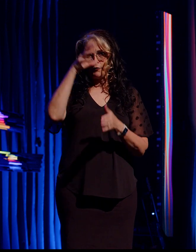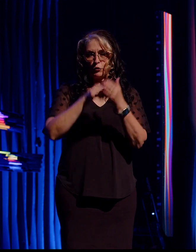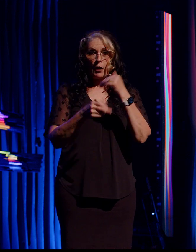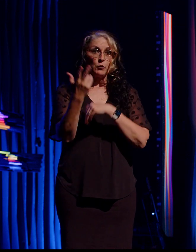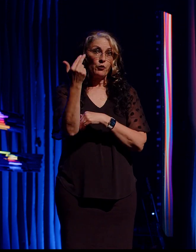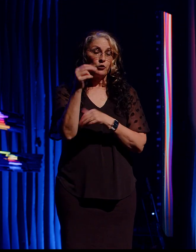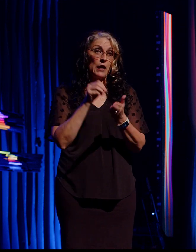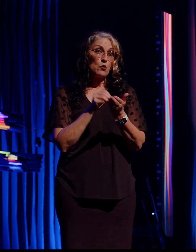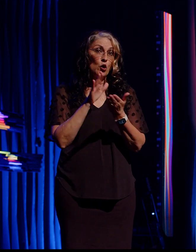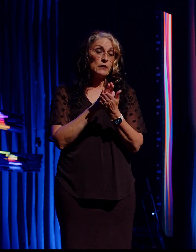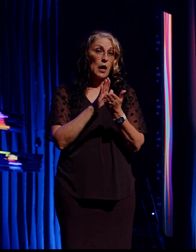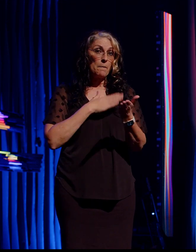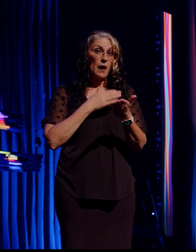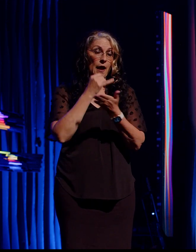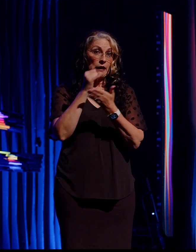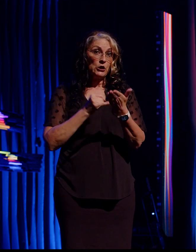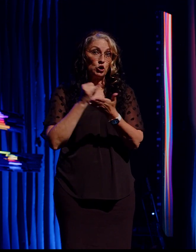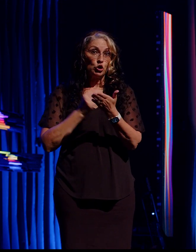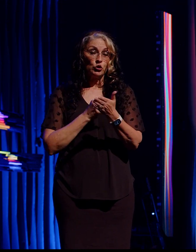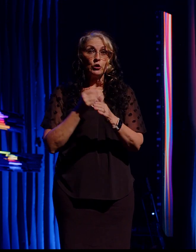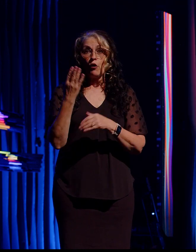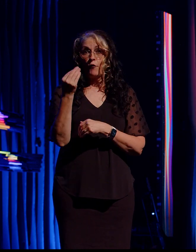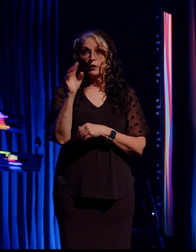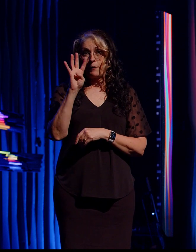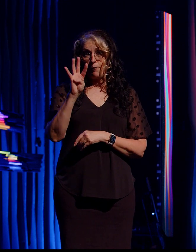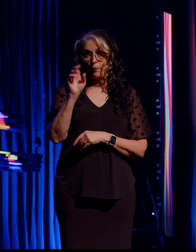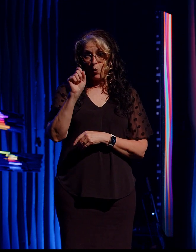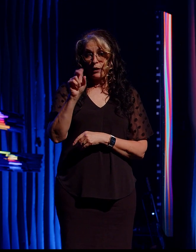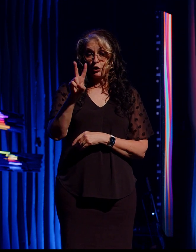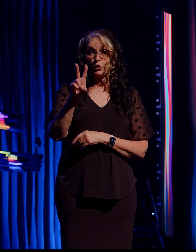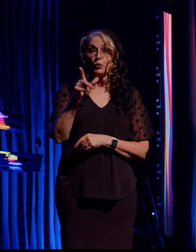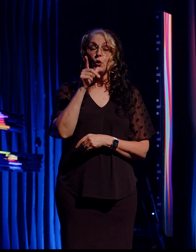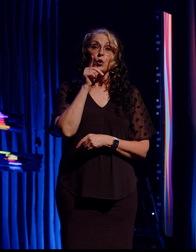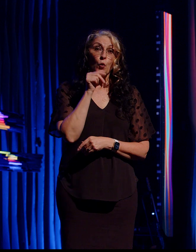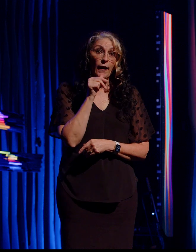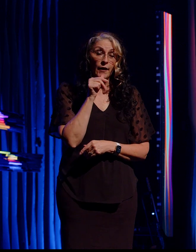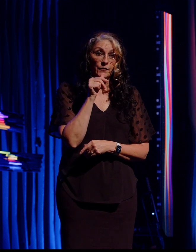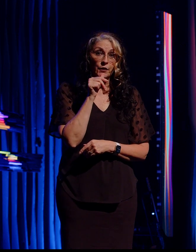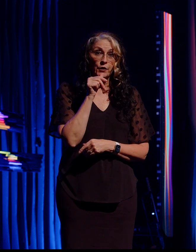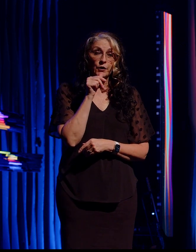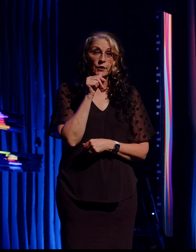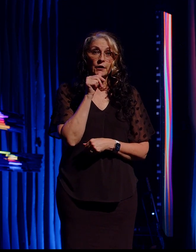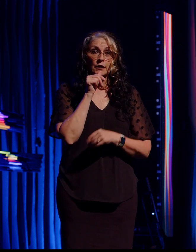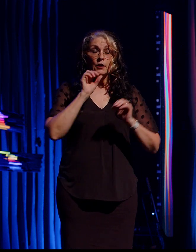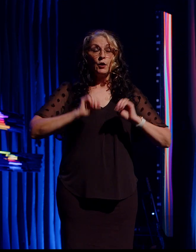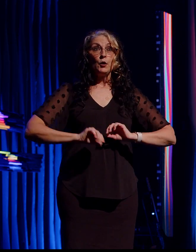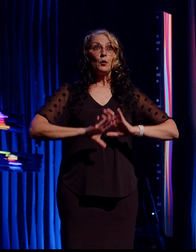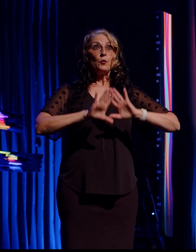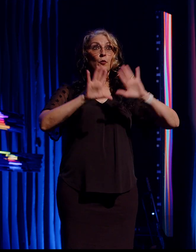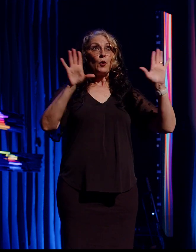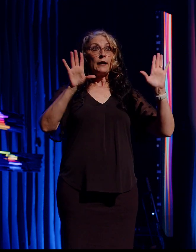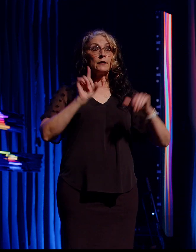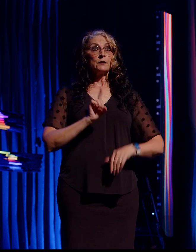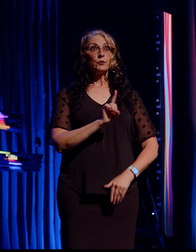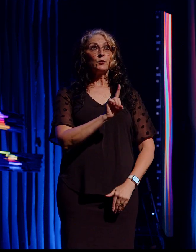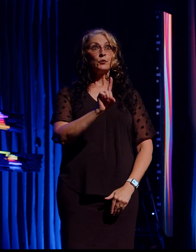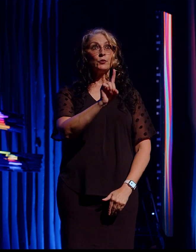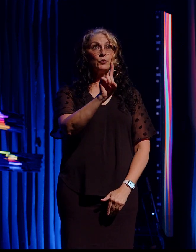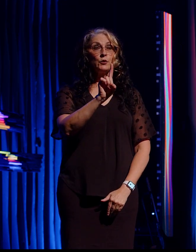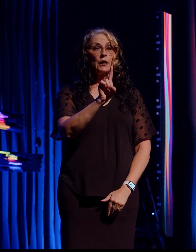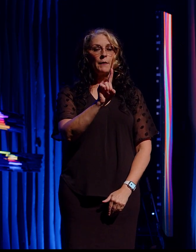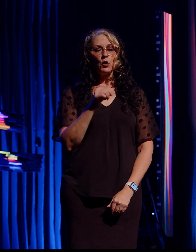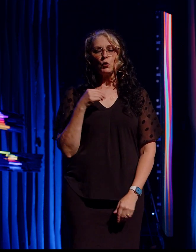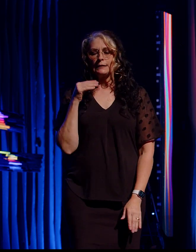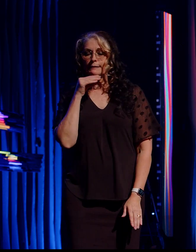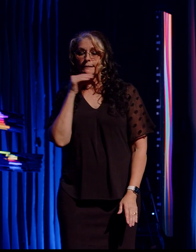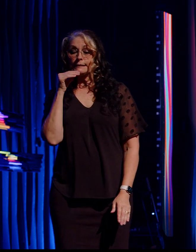down in my journal, Proverbs 14:2, says, whoever walks in uprightness fears the Lord, but he who's